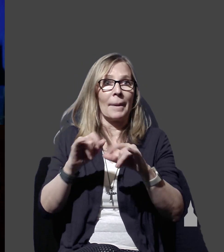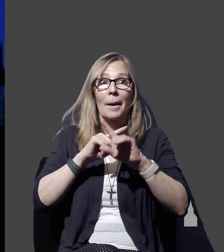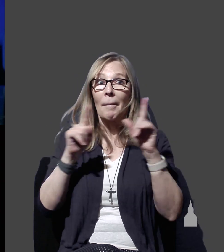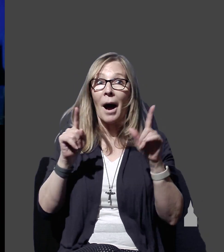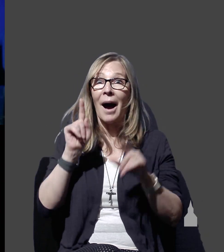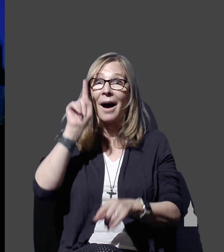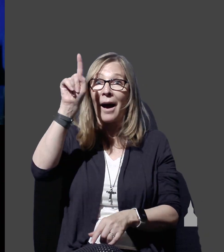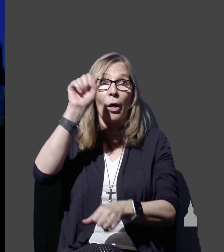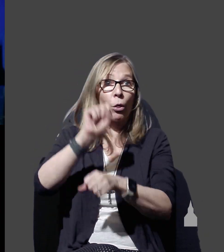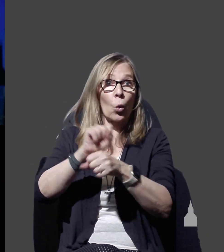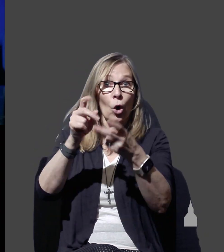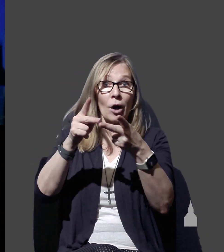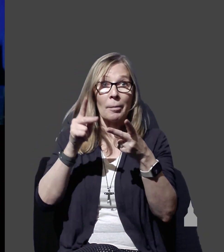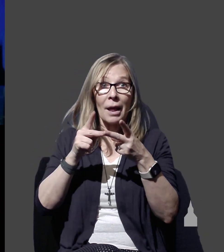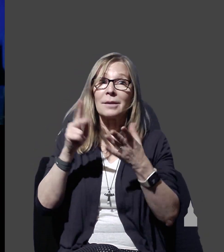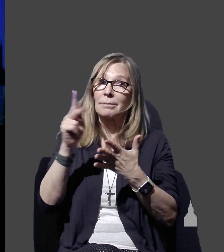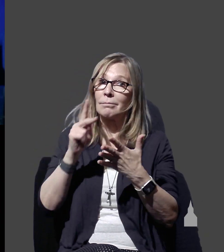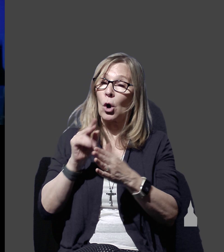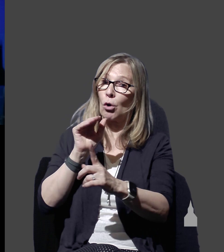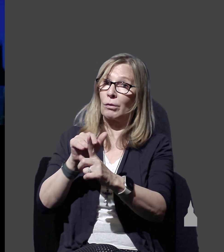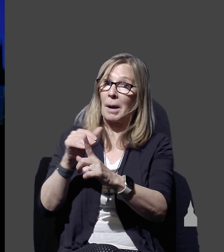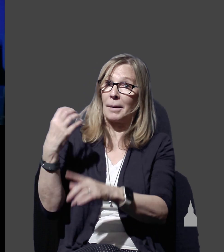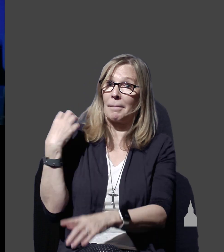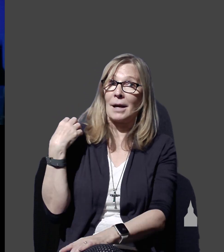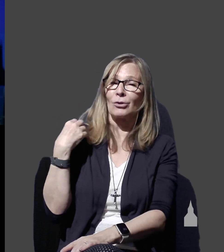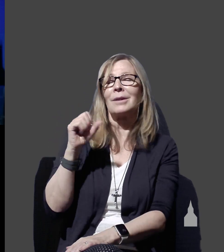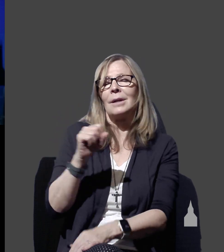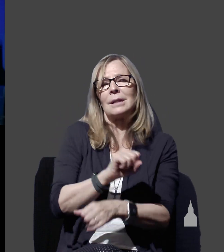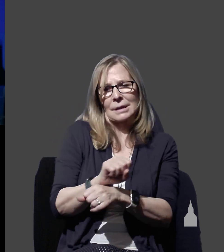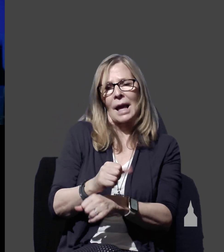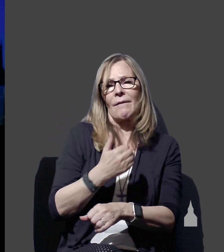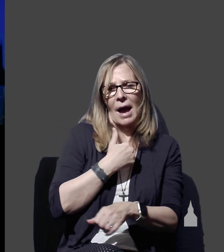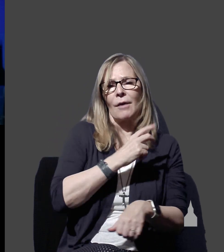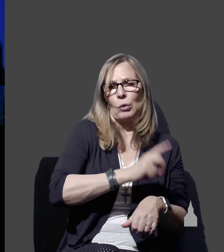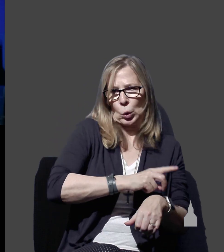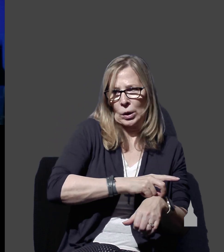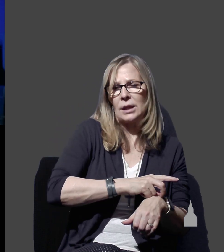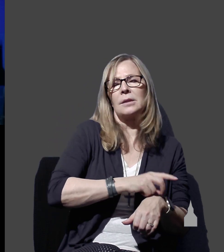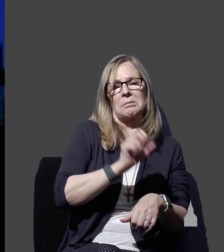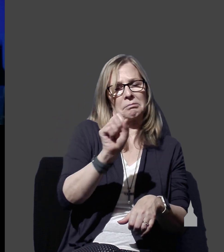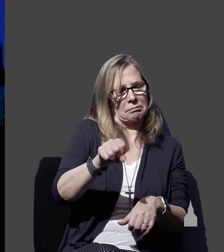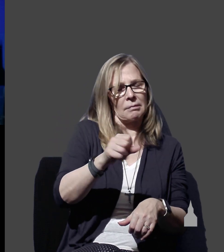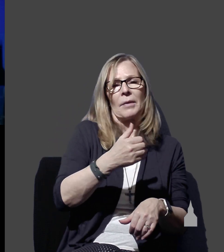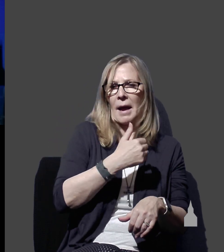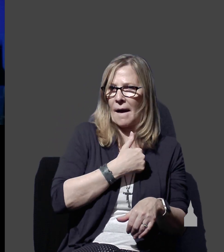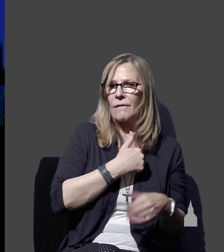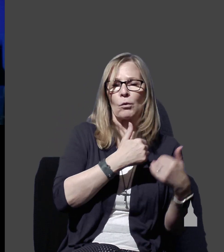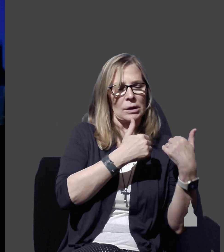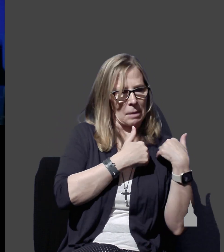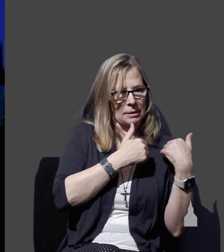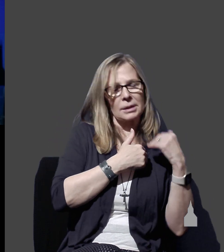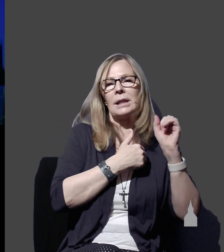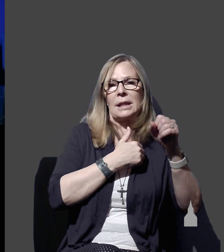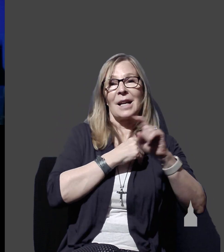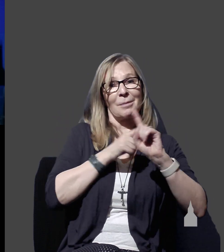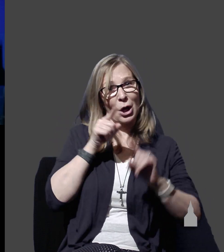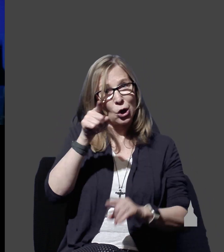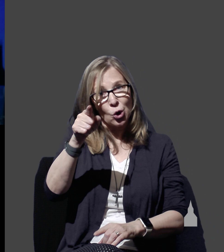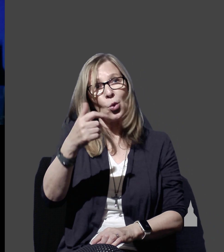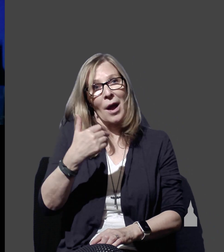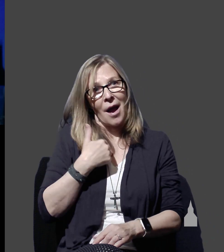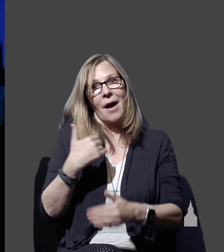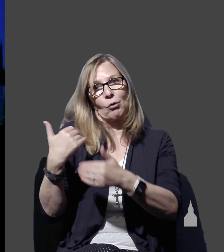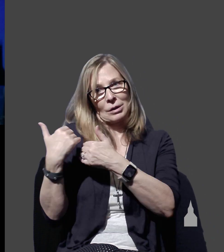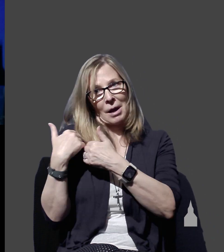But in the workplace, Paul's reminding the masters that, yes, the slaves have duties, the employees have duties, they have responsibilities, but you